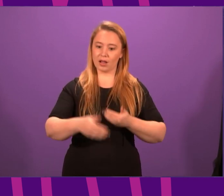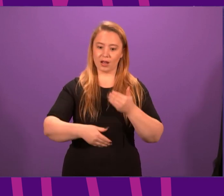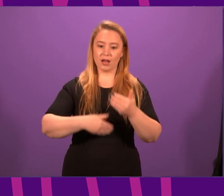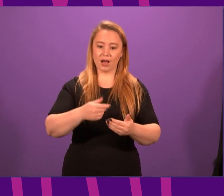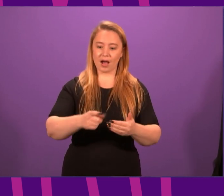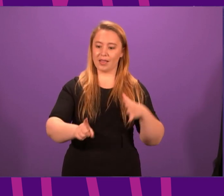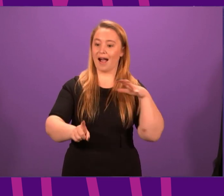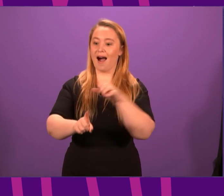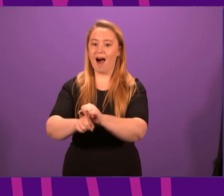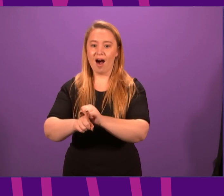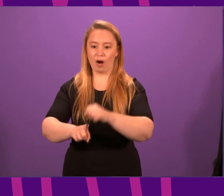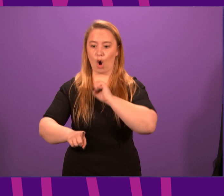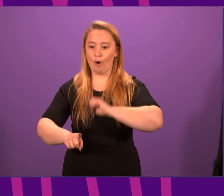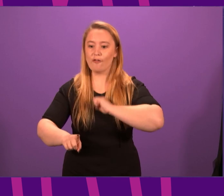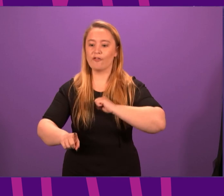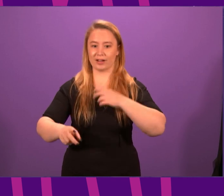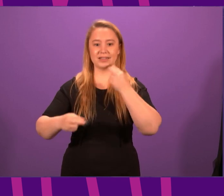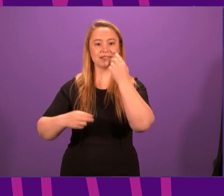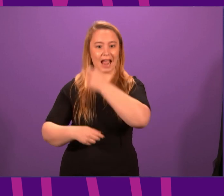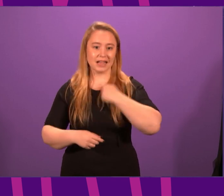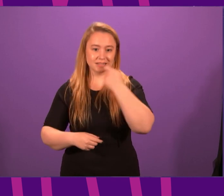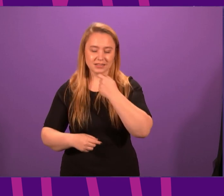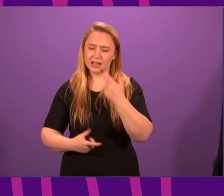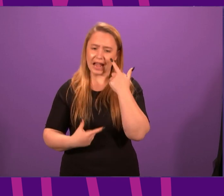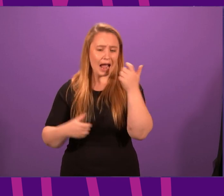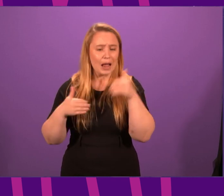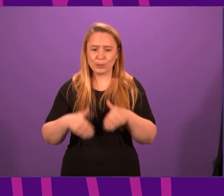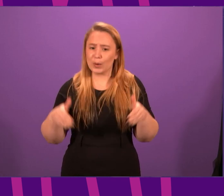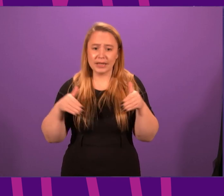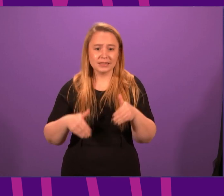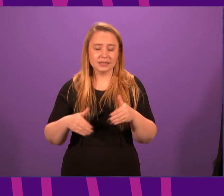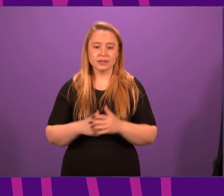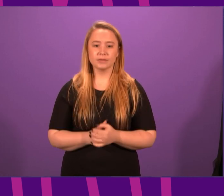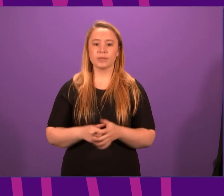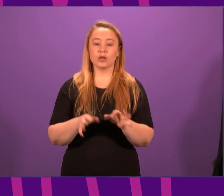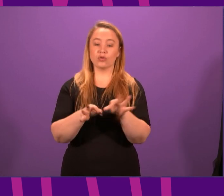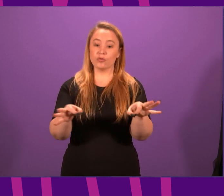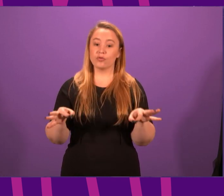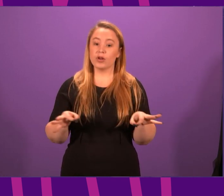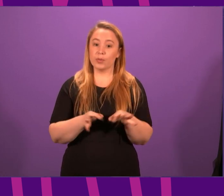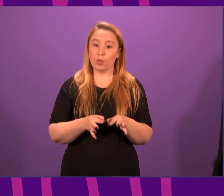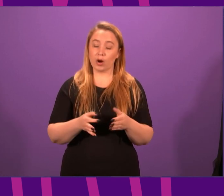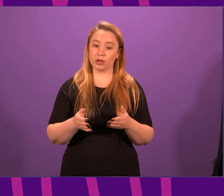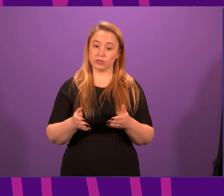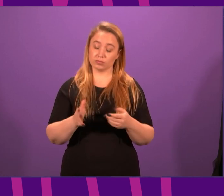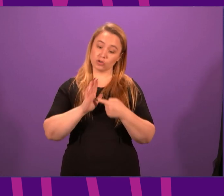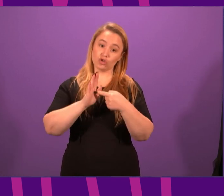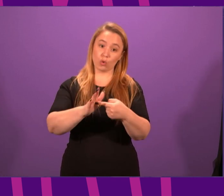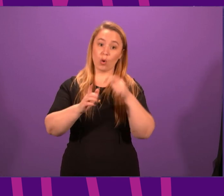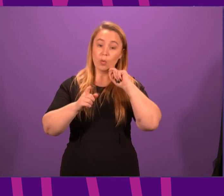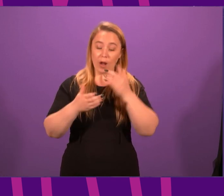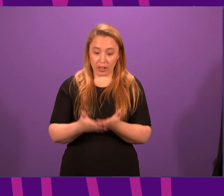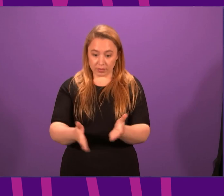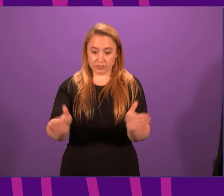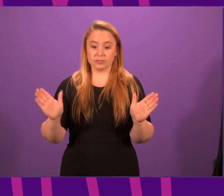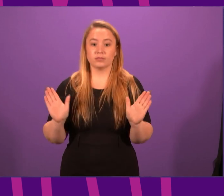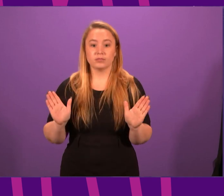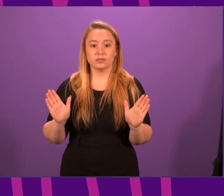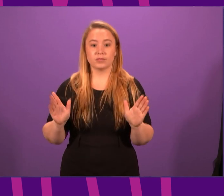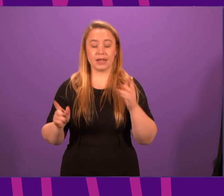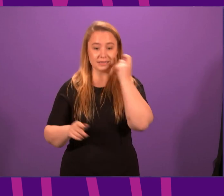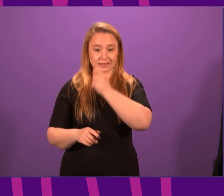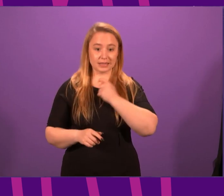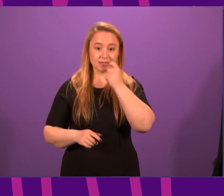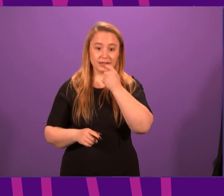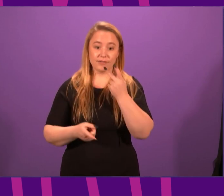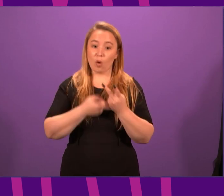before we test them. Now, the framework refers to an expansion of asymptomatic testing to certain groups, but we need to